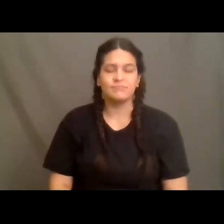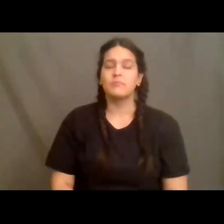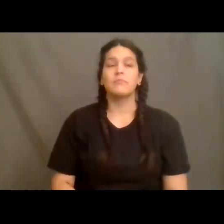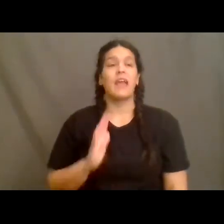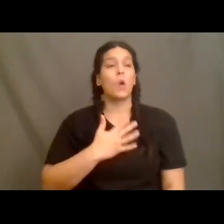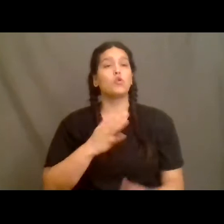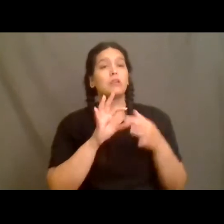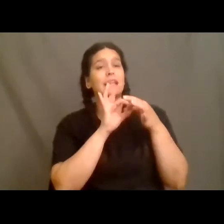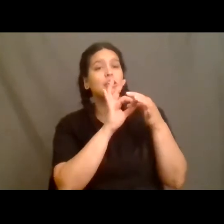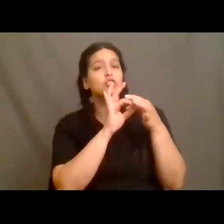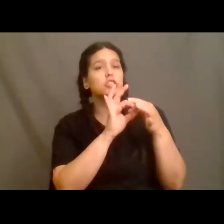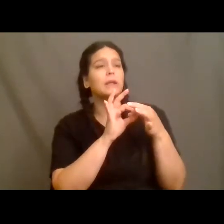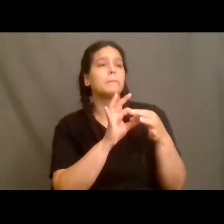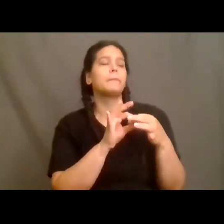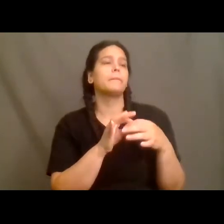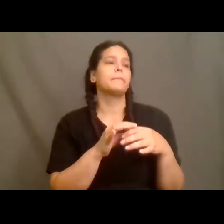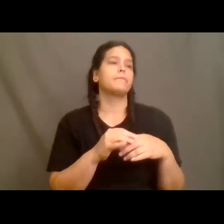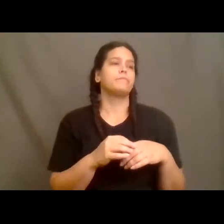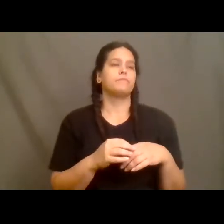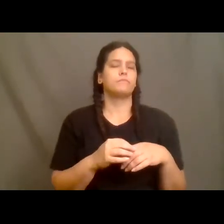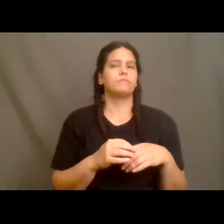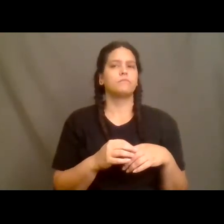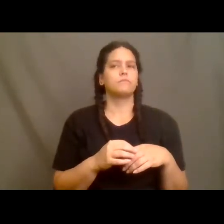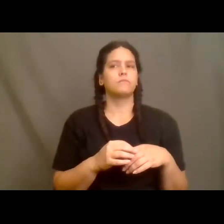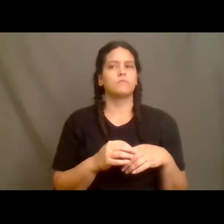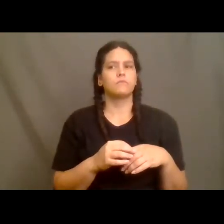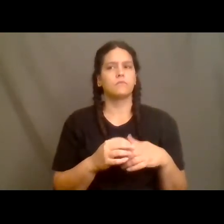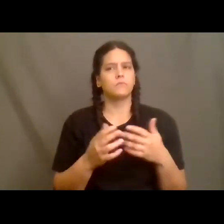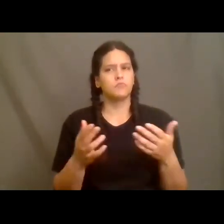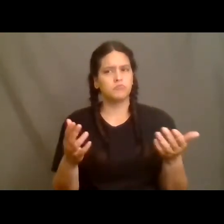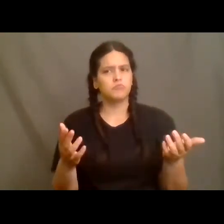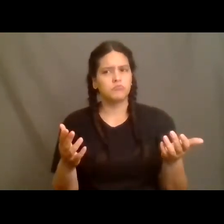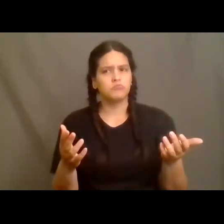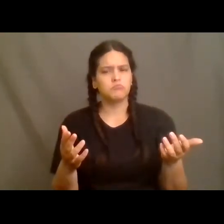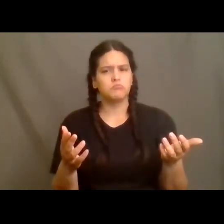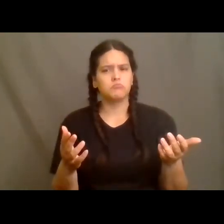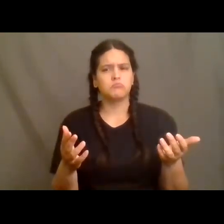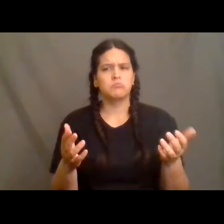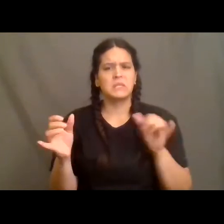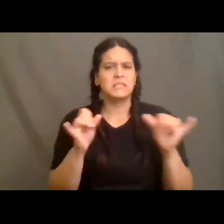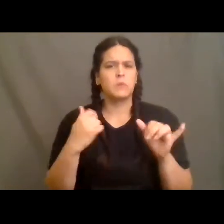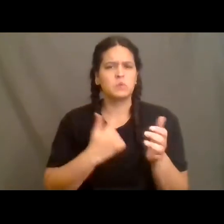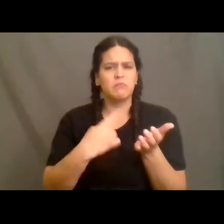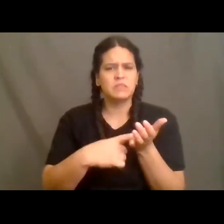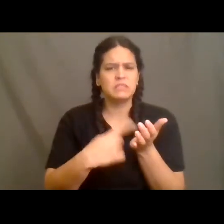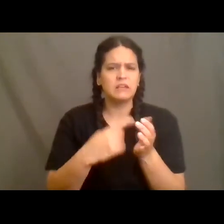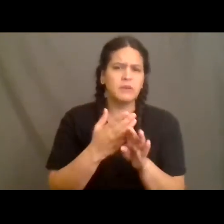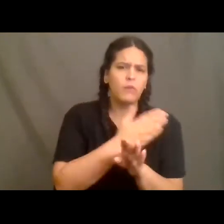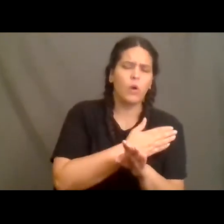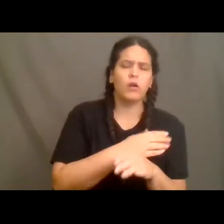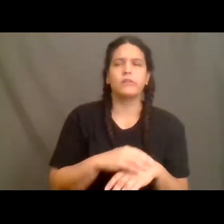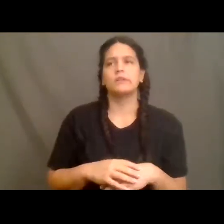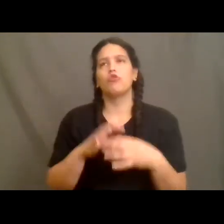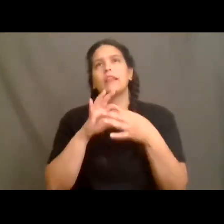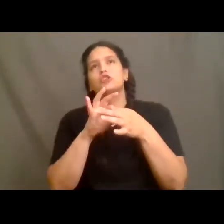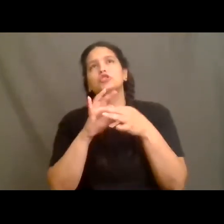relationship, as you've heard in the songs that I've been singing, to Nahastan Hima, Mother Earth,